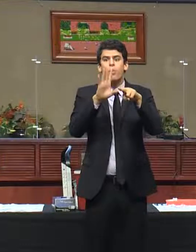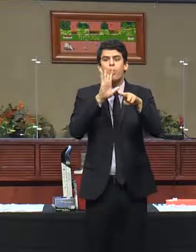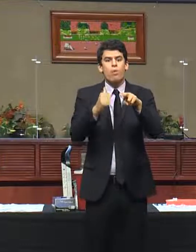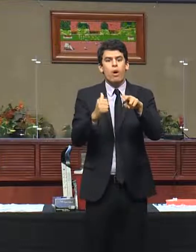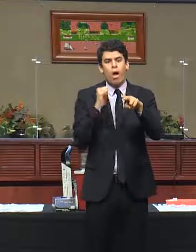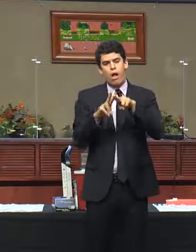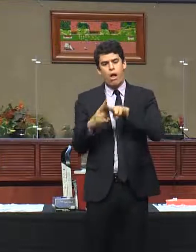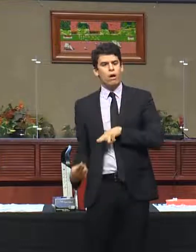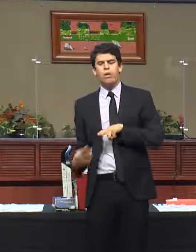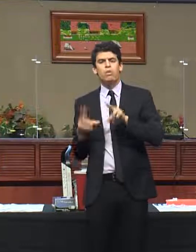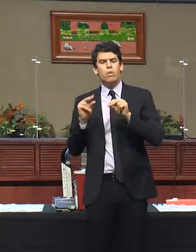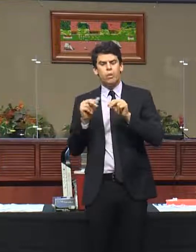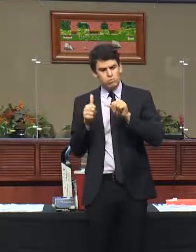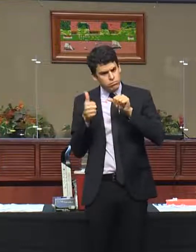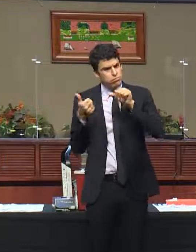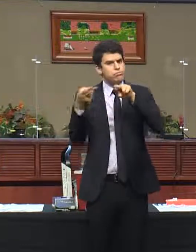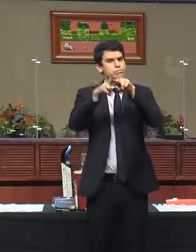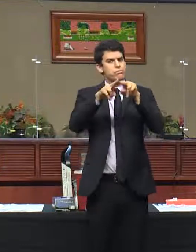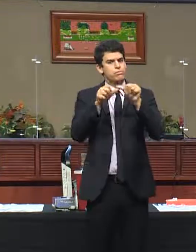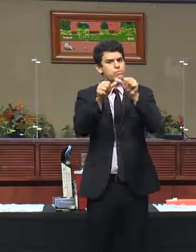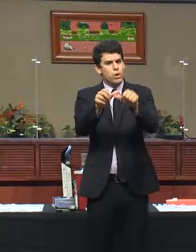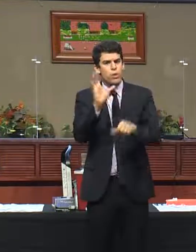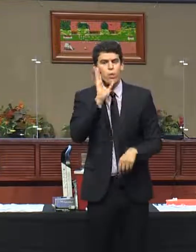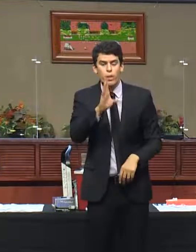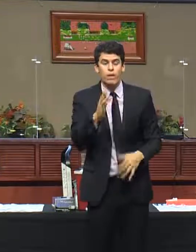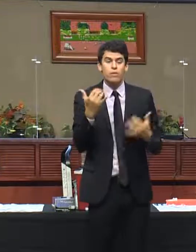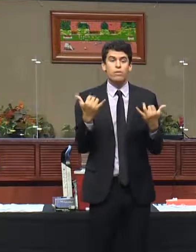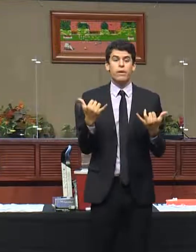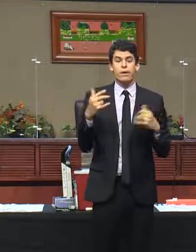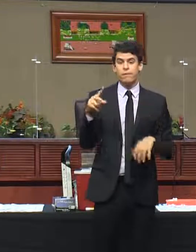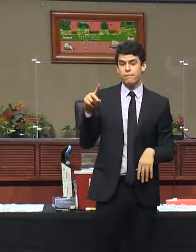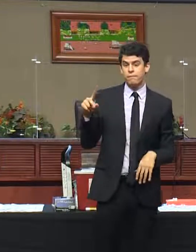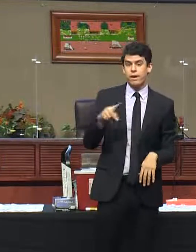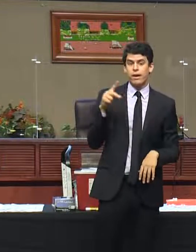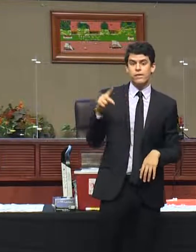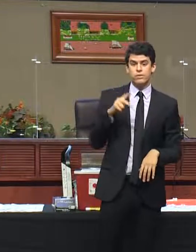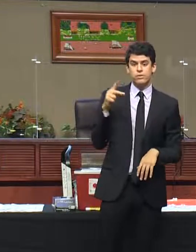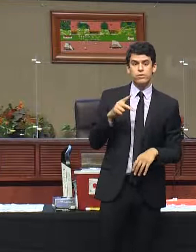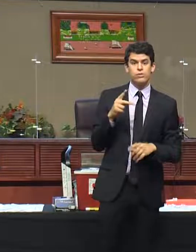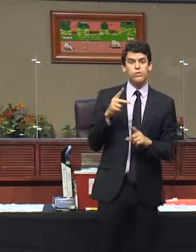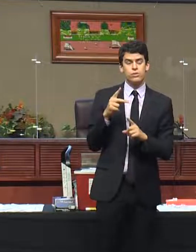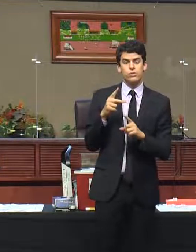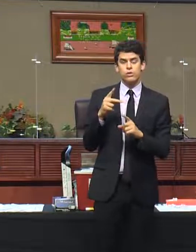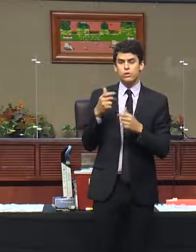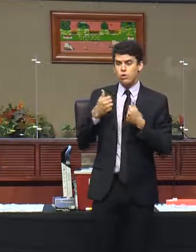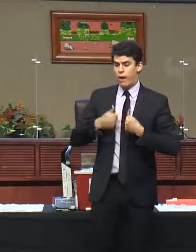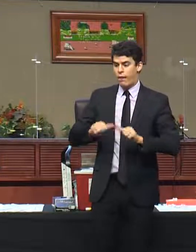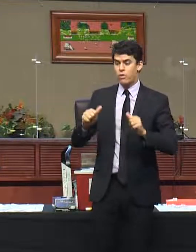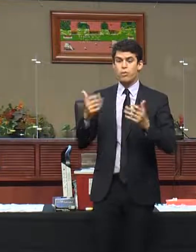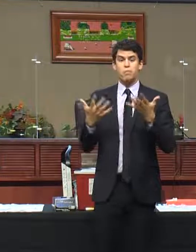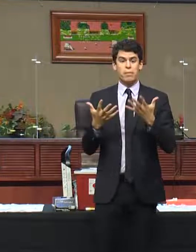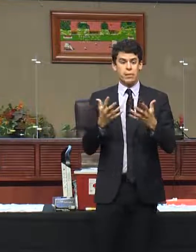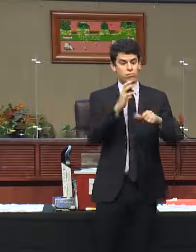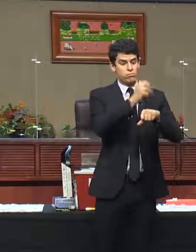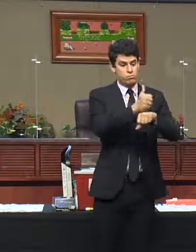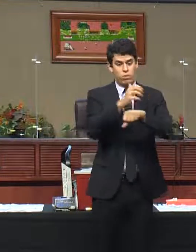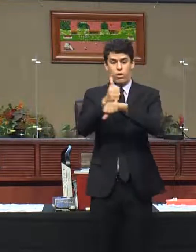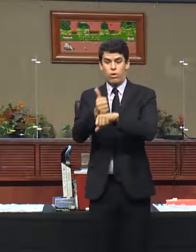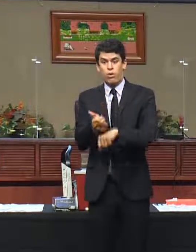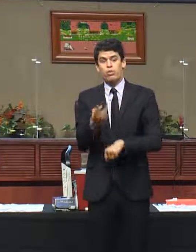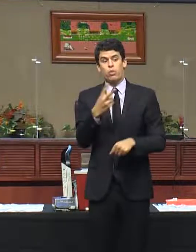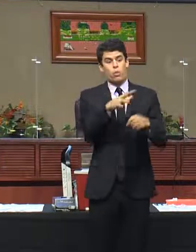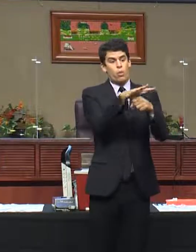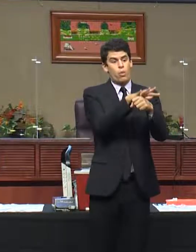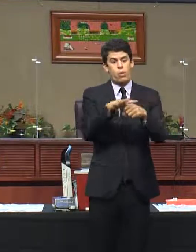have advised that it will be best in this phase of the vaccines effort to have 2 sites in 2 different locations